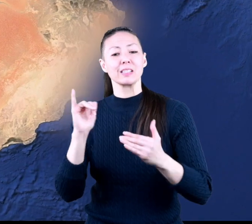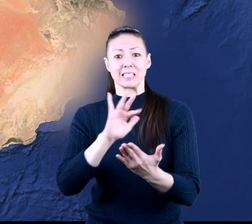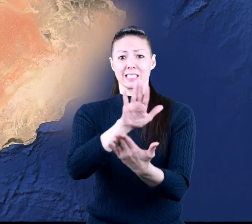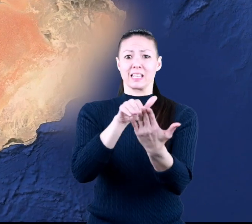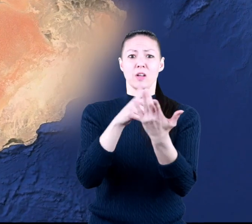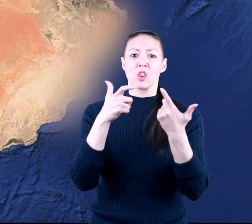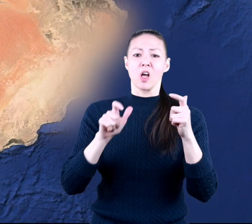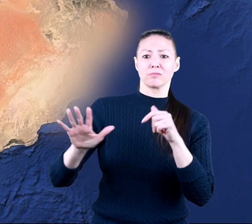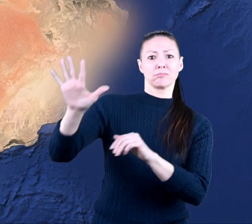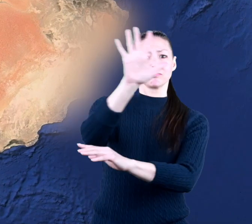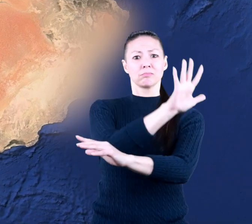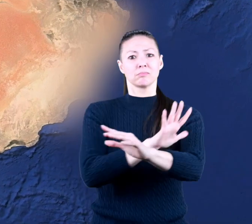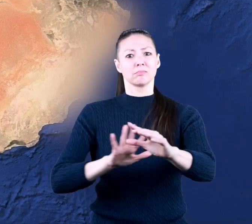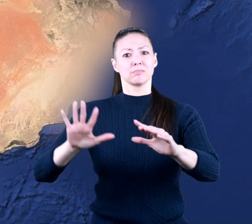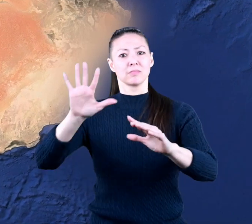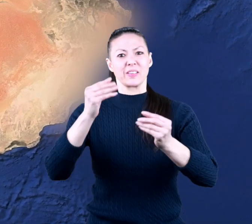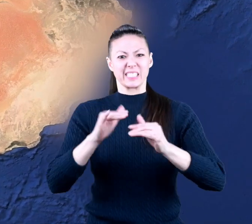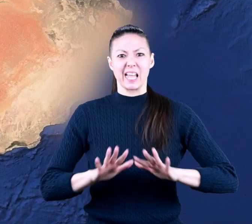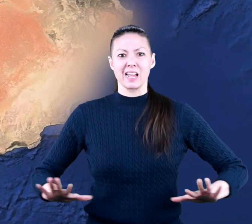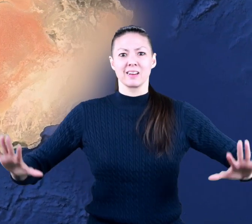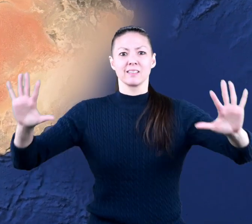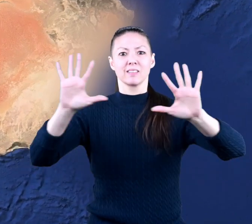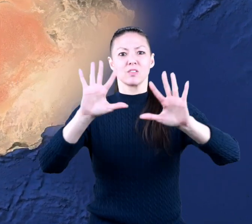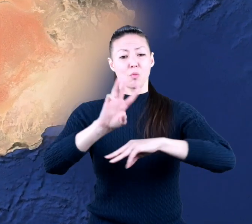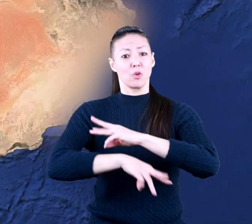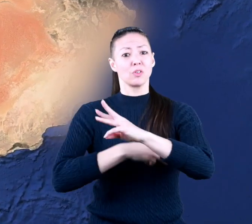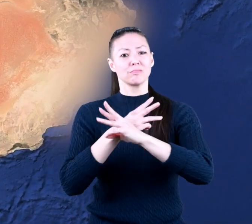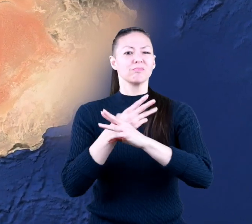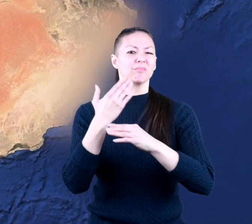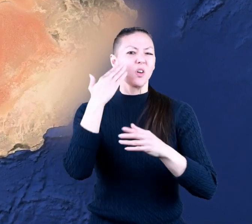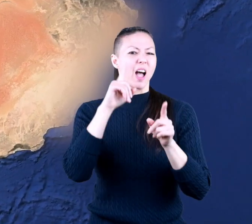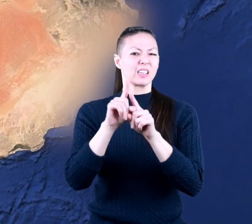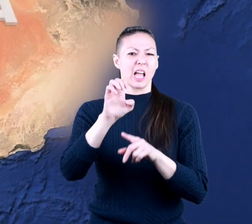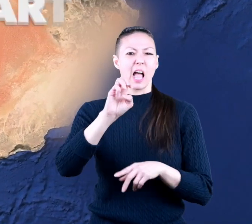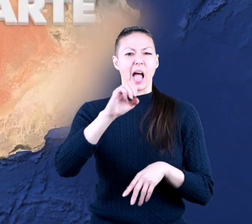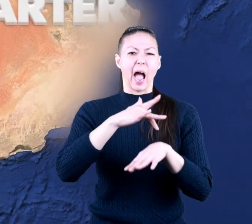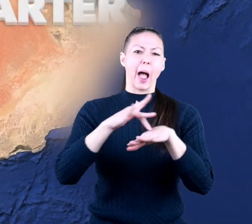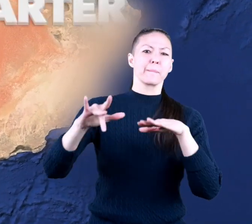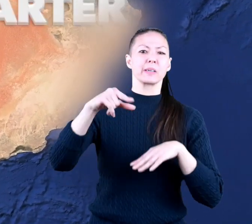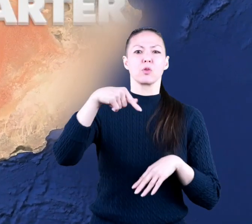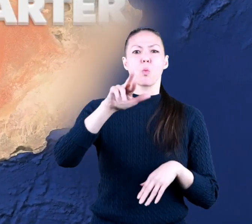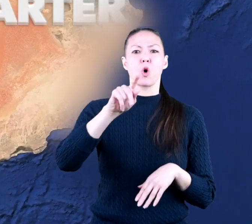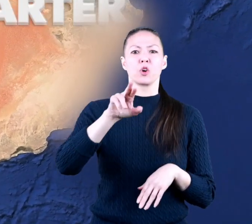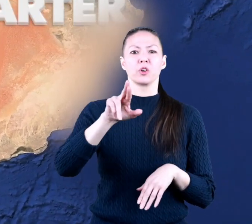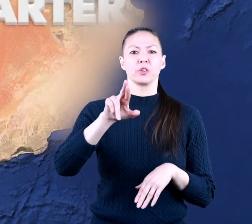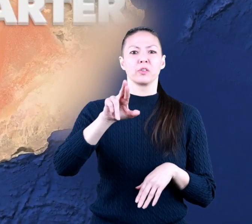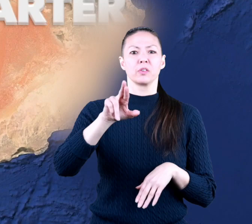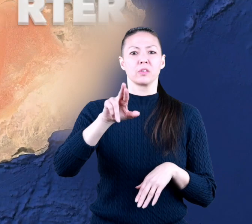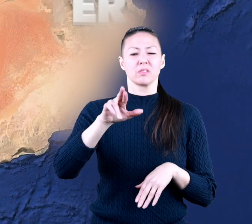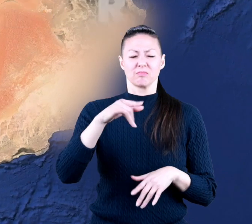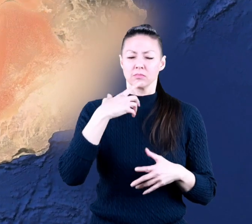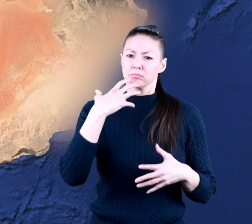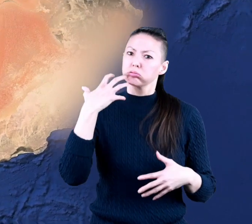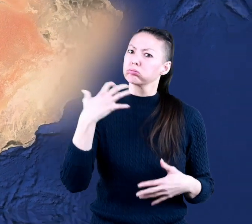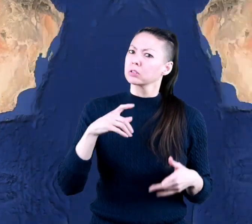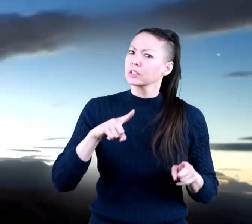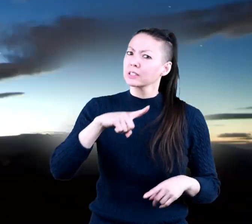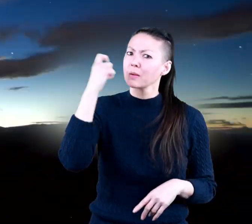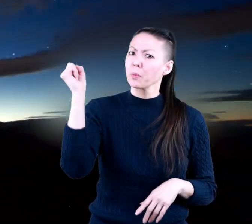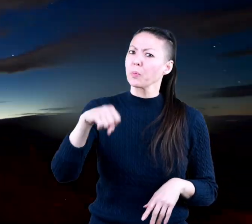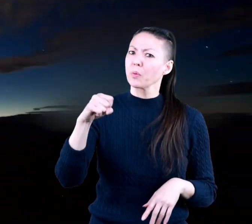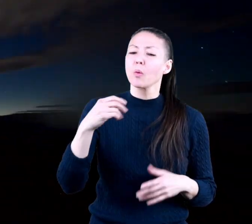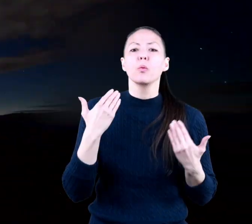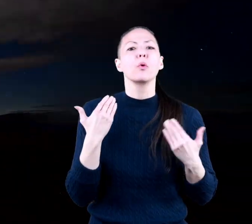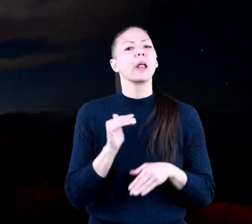center forms the largest continuous body of sand in the world, known as the Empty Quarter. It's hot during